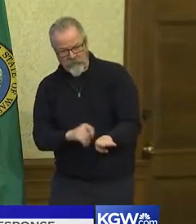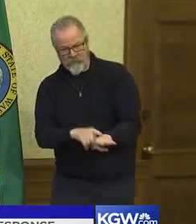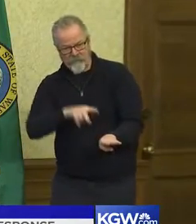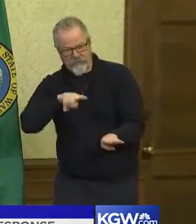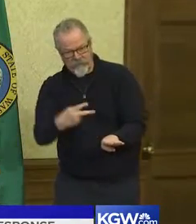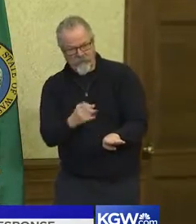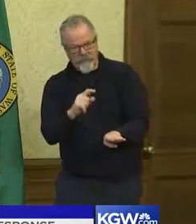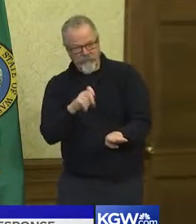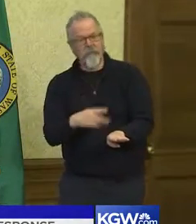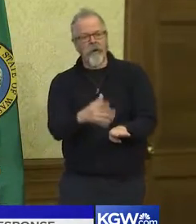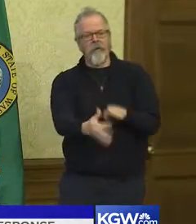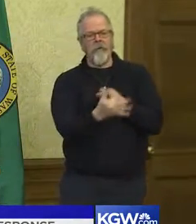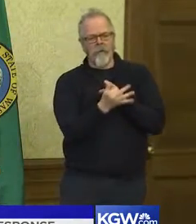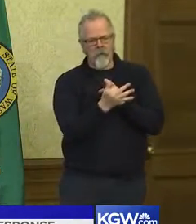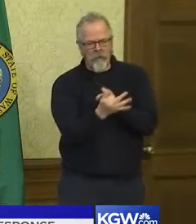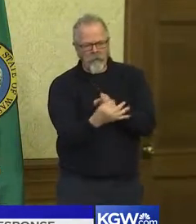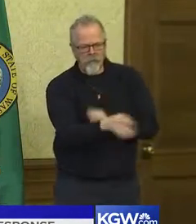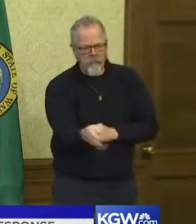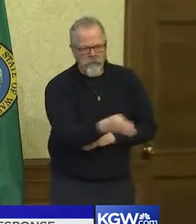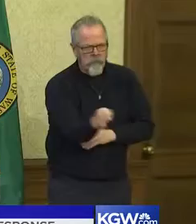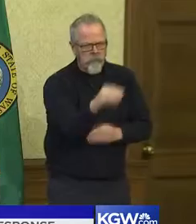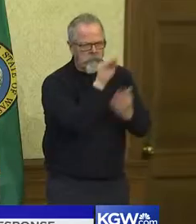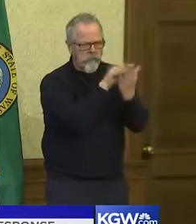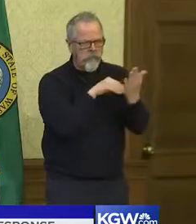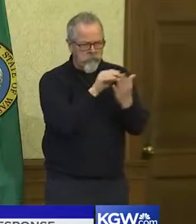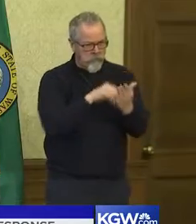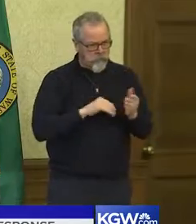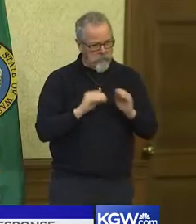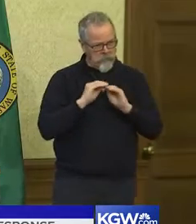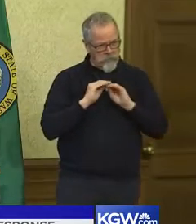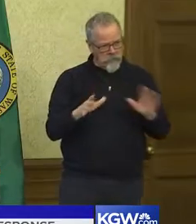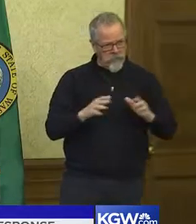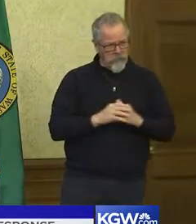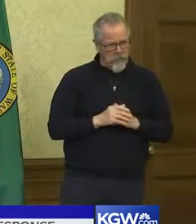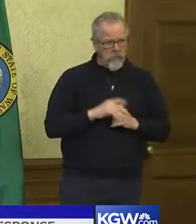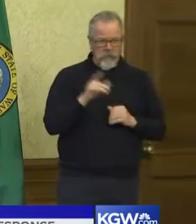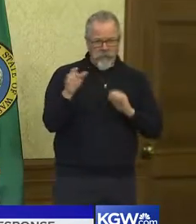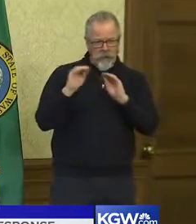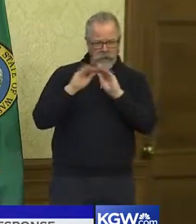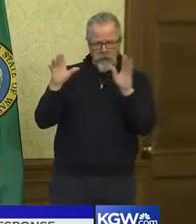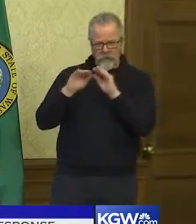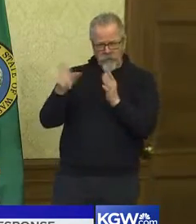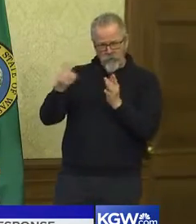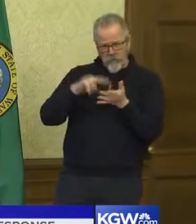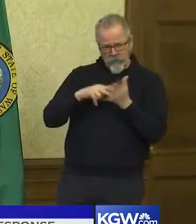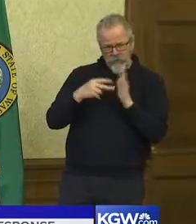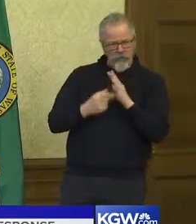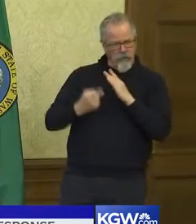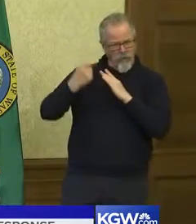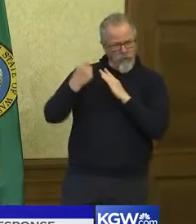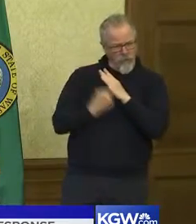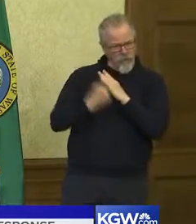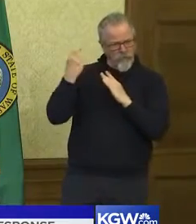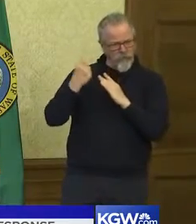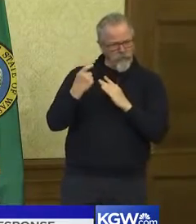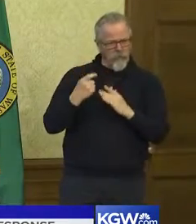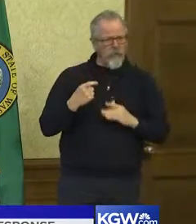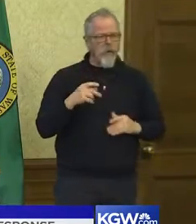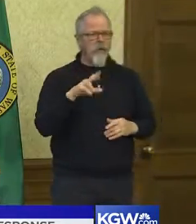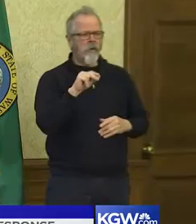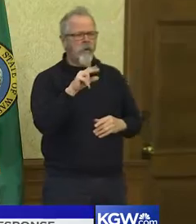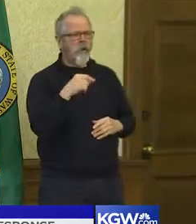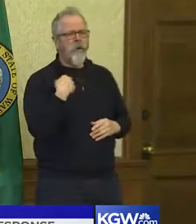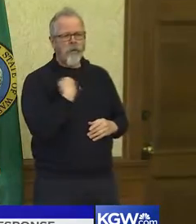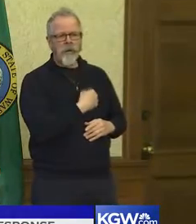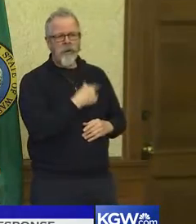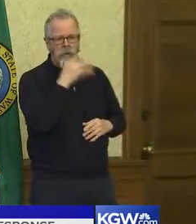need to go to our esd.wa.gov website, and we will be sending an email to them with the link where they would